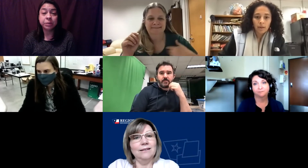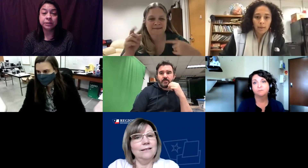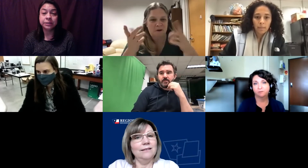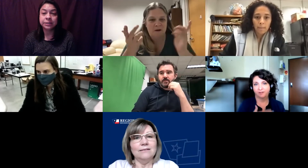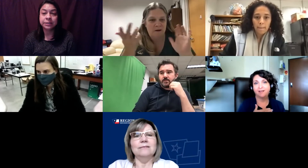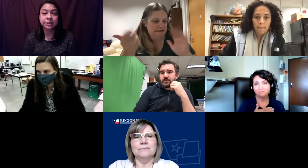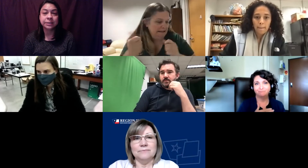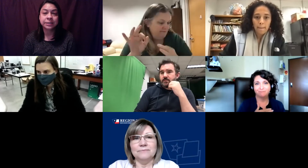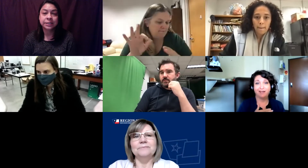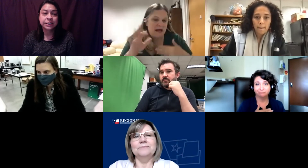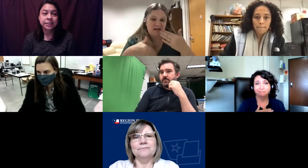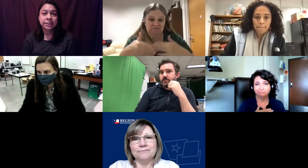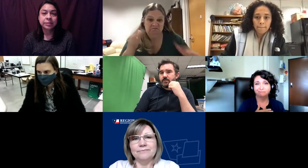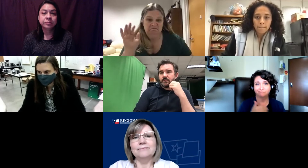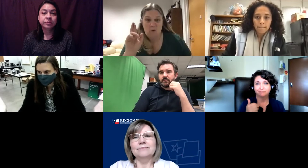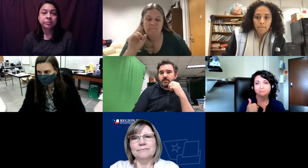but